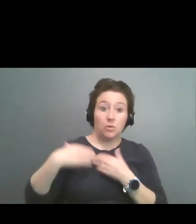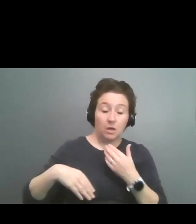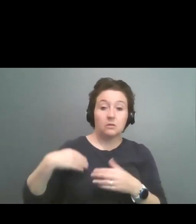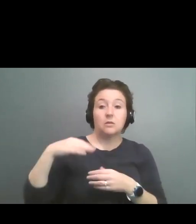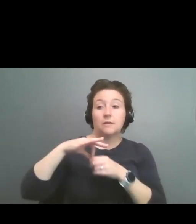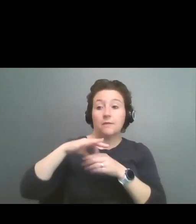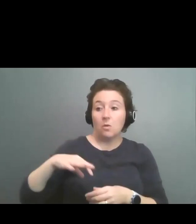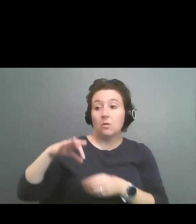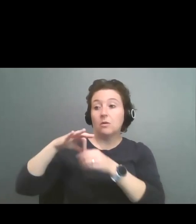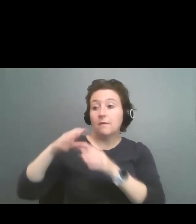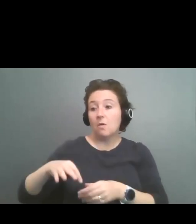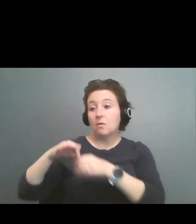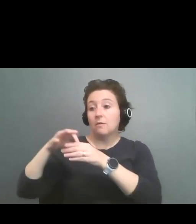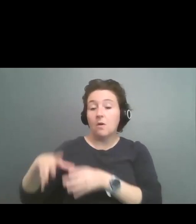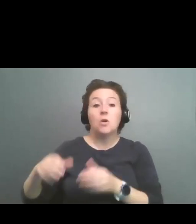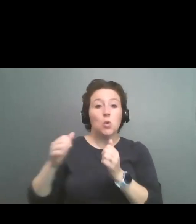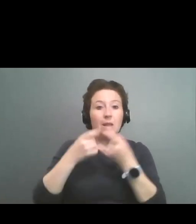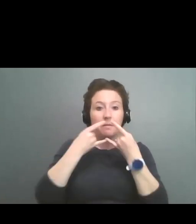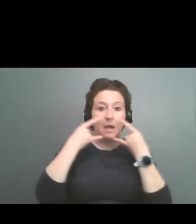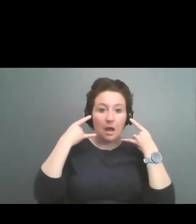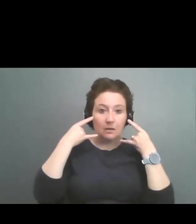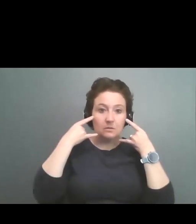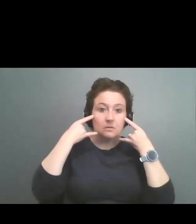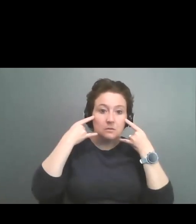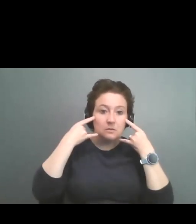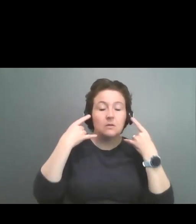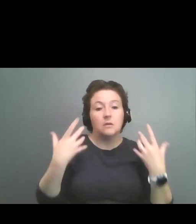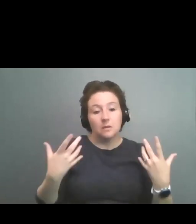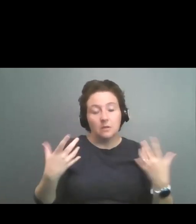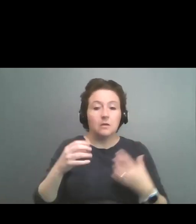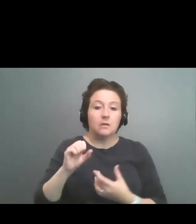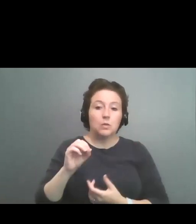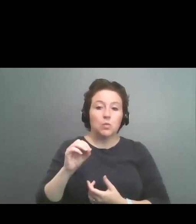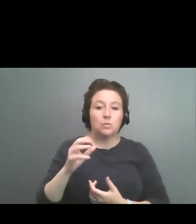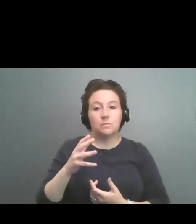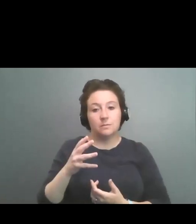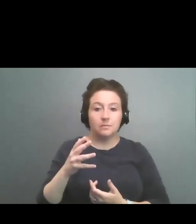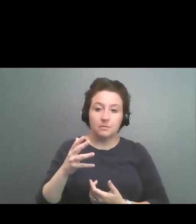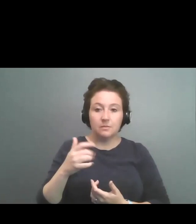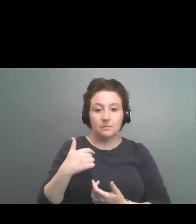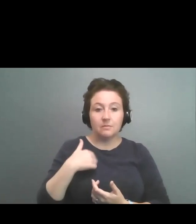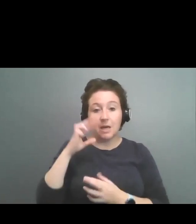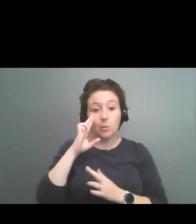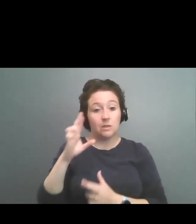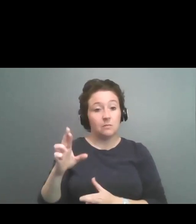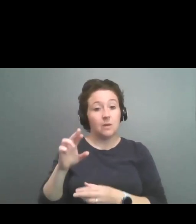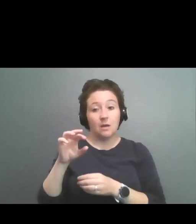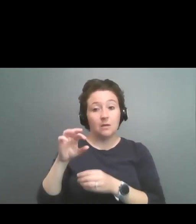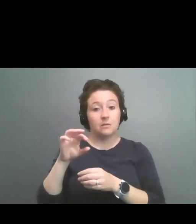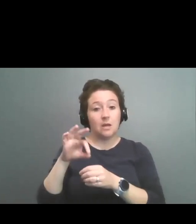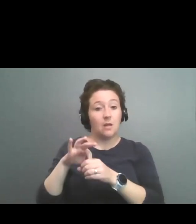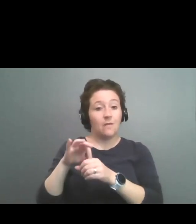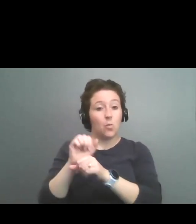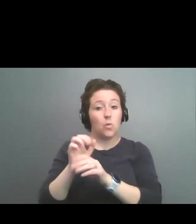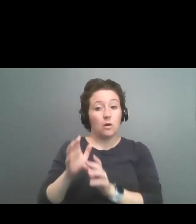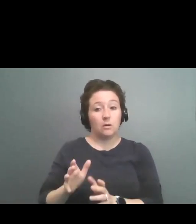voter with a face mask on. So I respect them for everything they do.